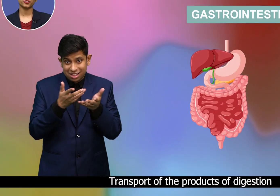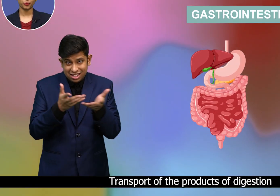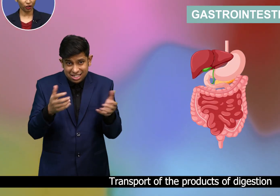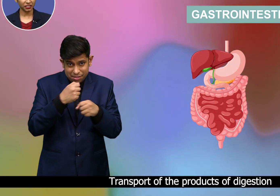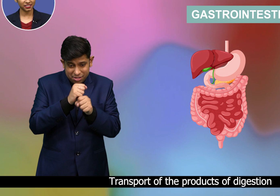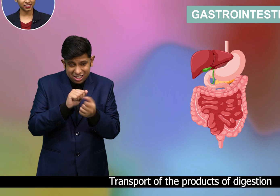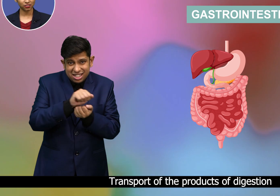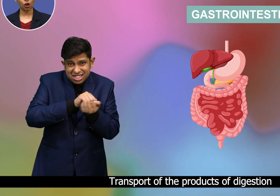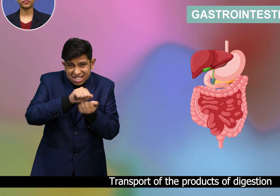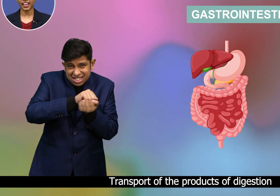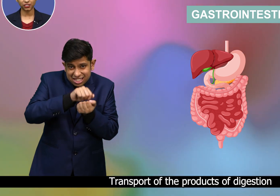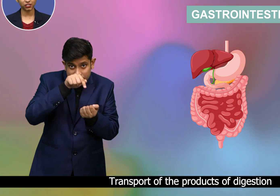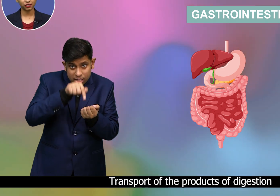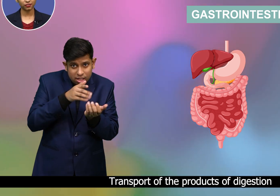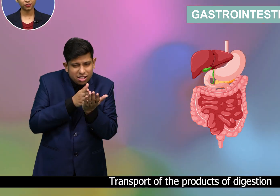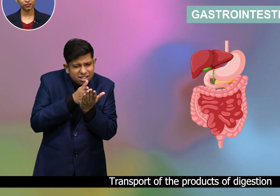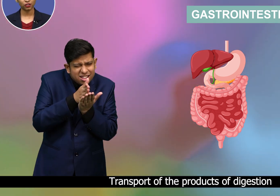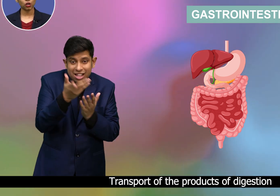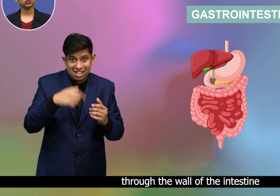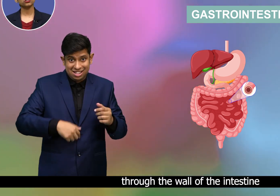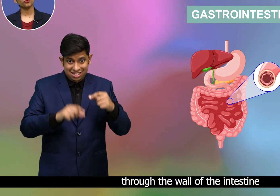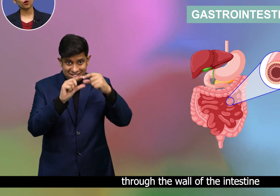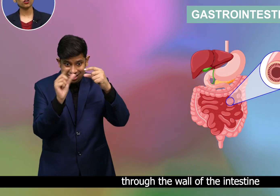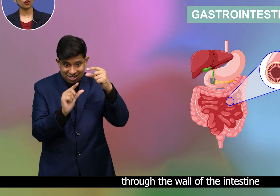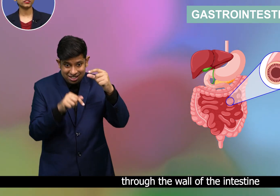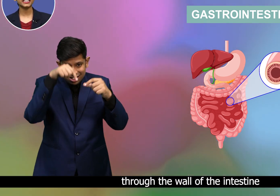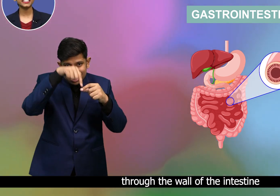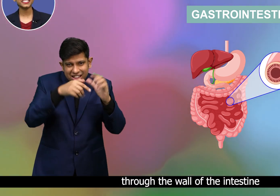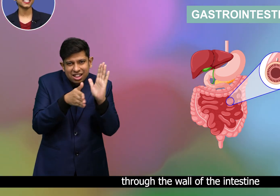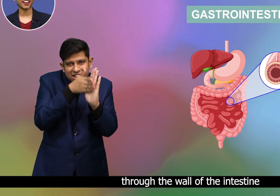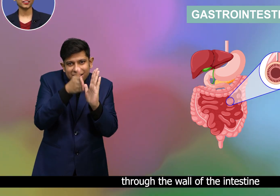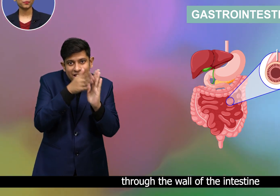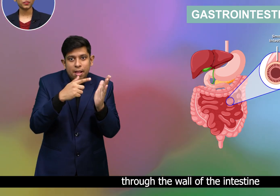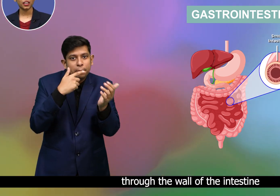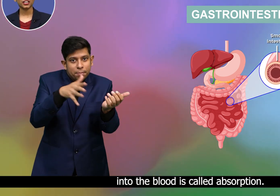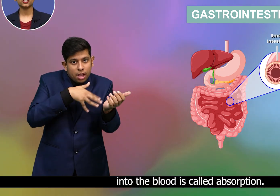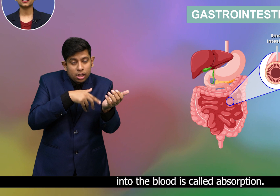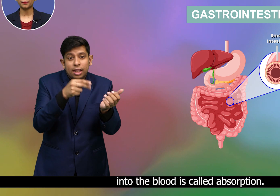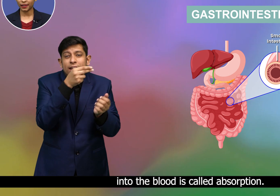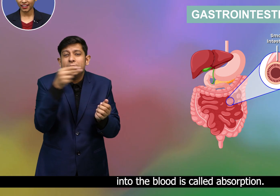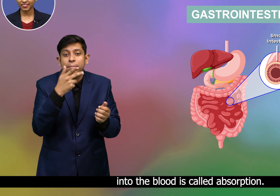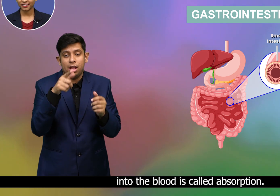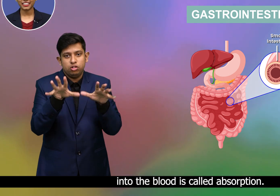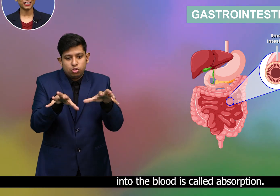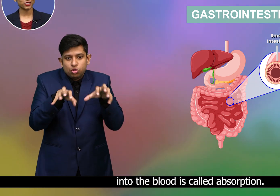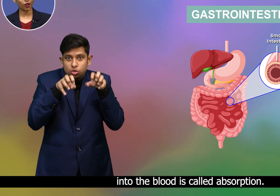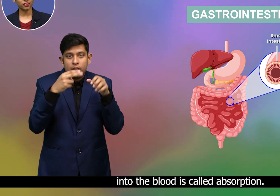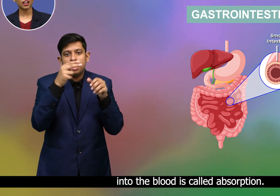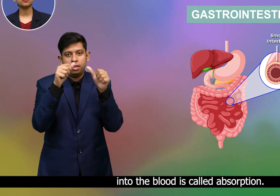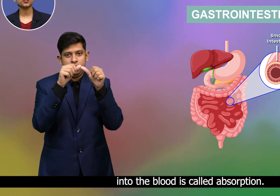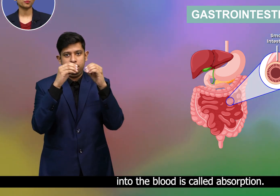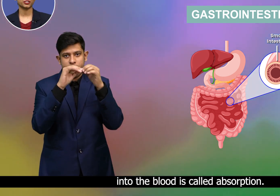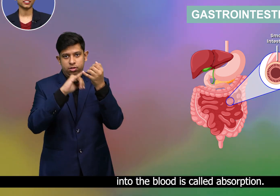Transport of the products of digestion through the wall of the intestine into the blood is